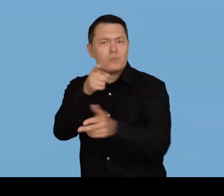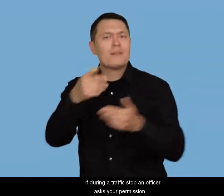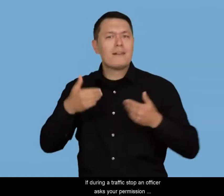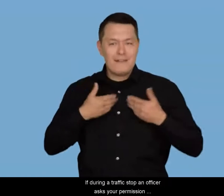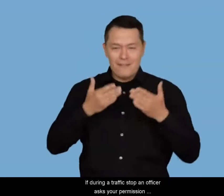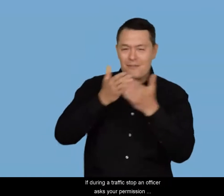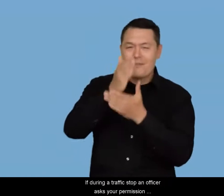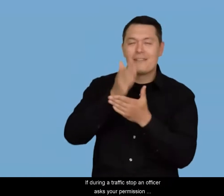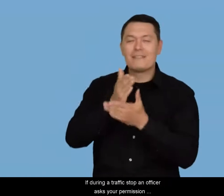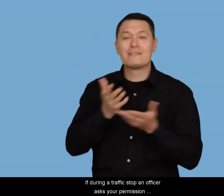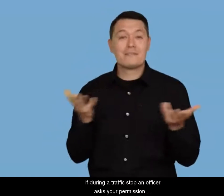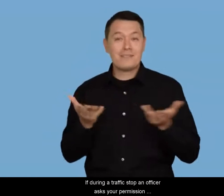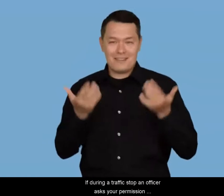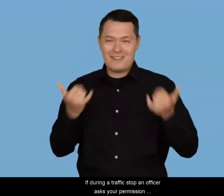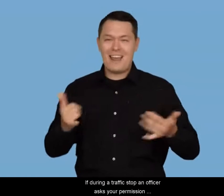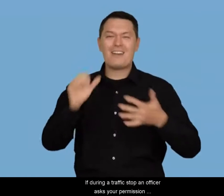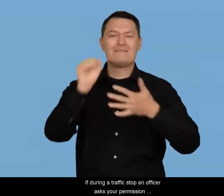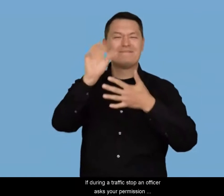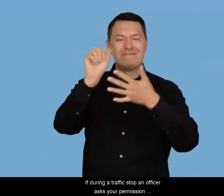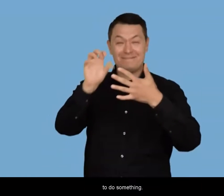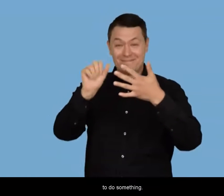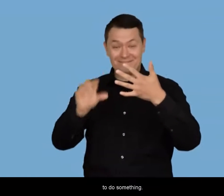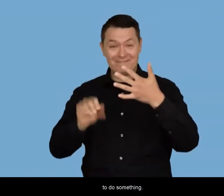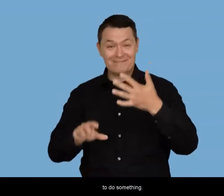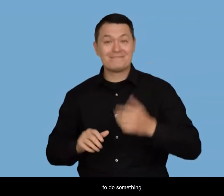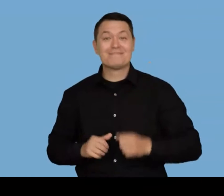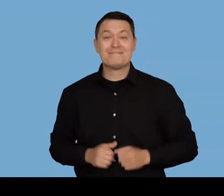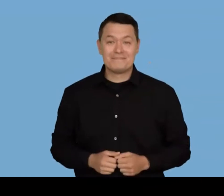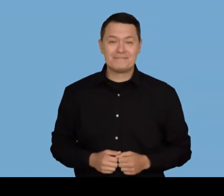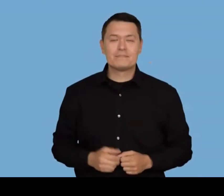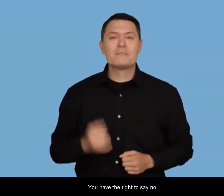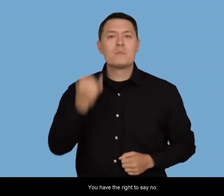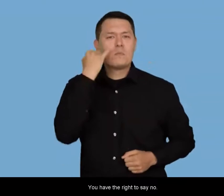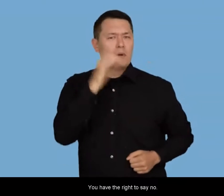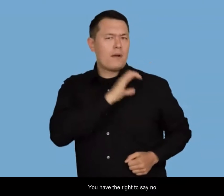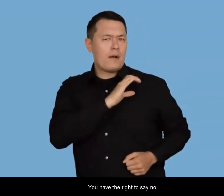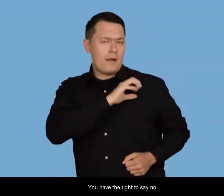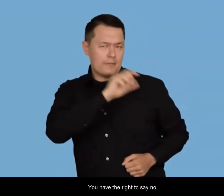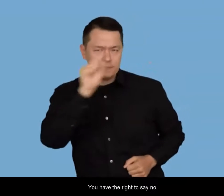If during a traffic stop, an officer asks your permission to do something, you have the right to say no.